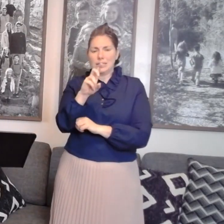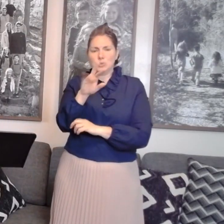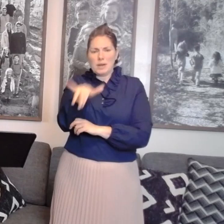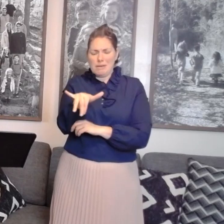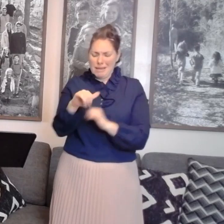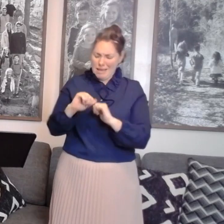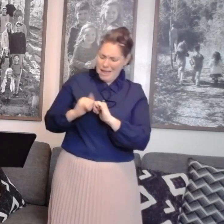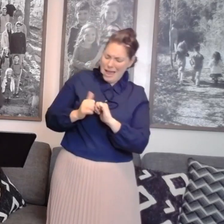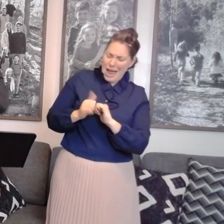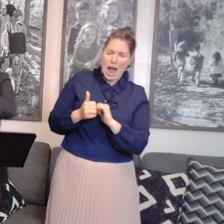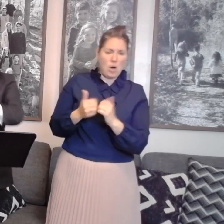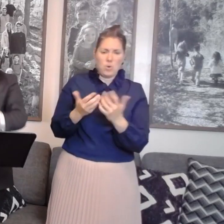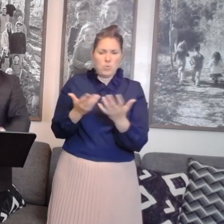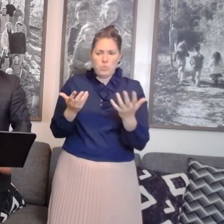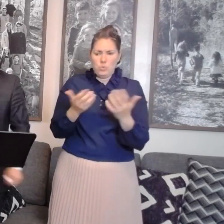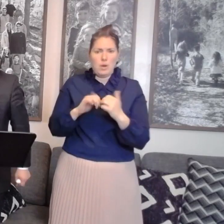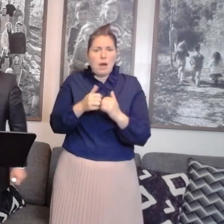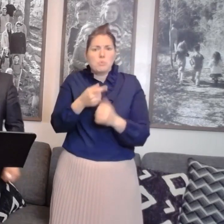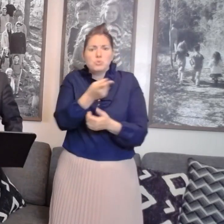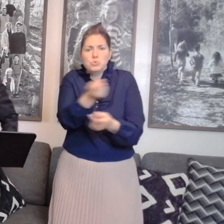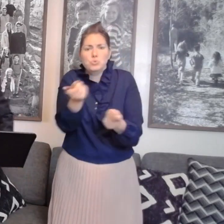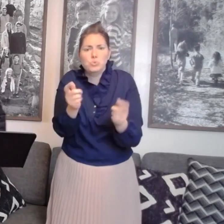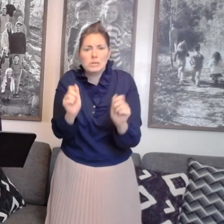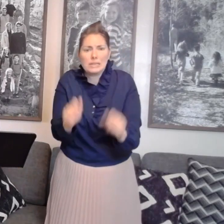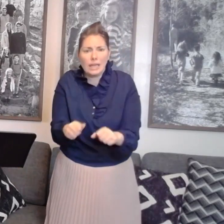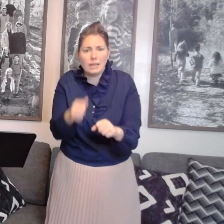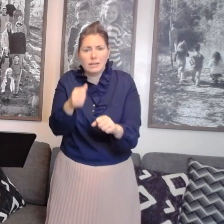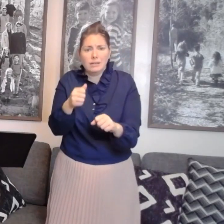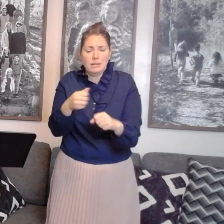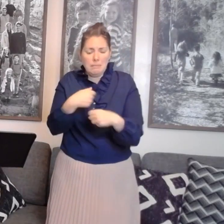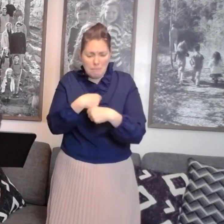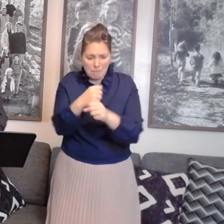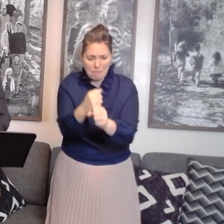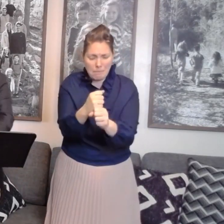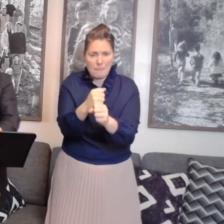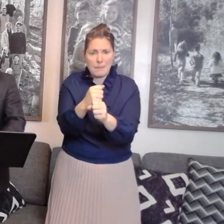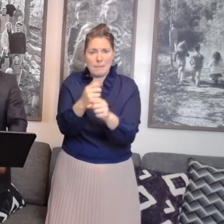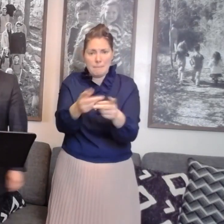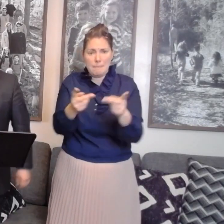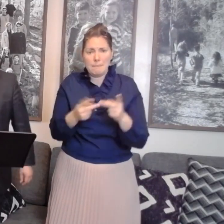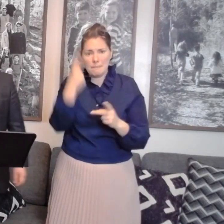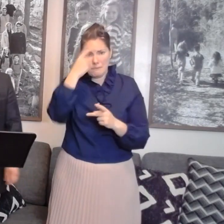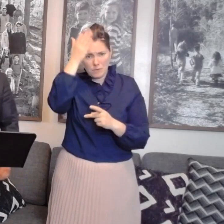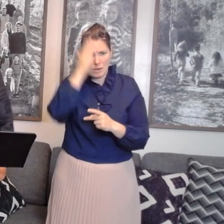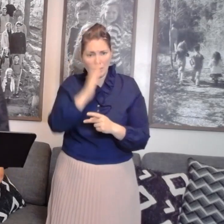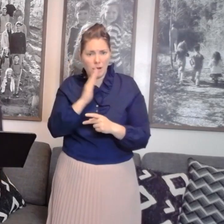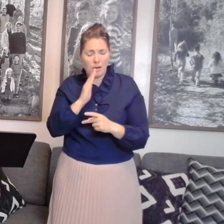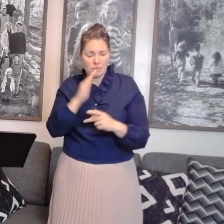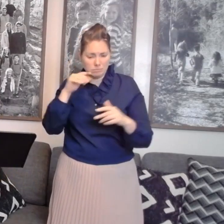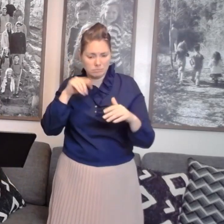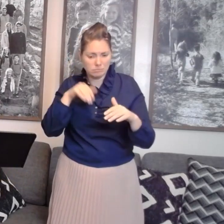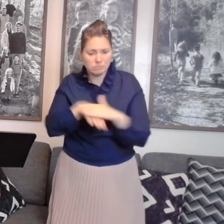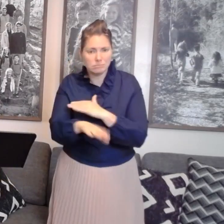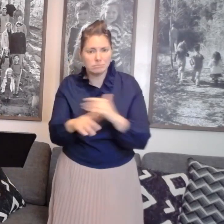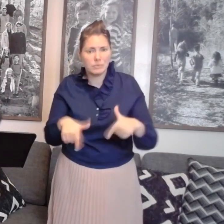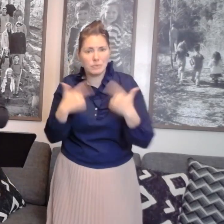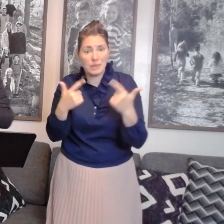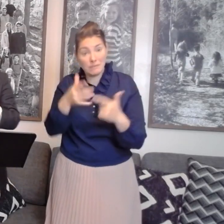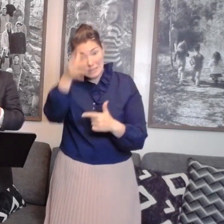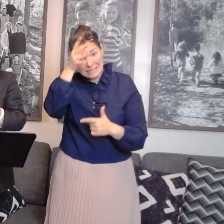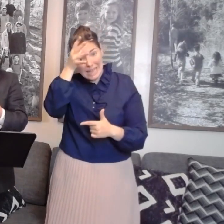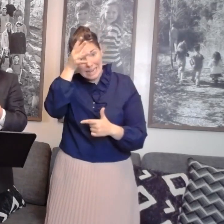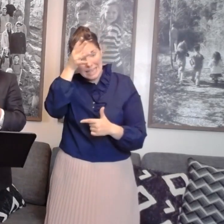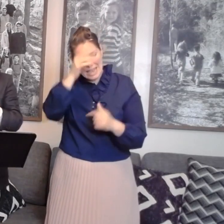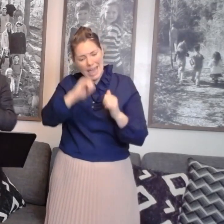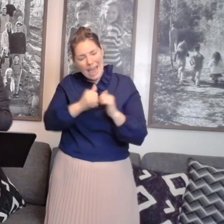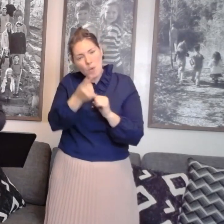How can you build God a sanctuary? Daddy, how can you